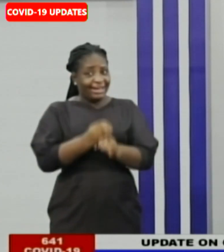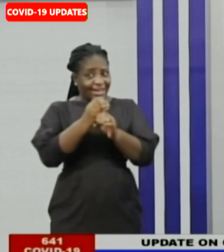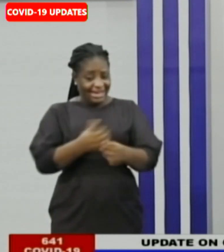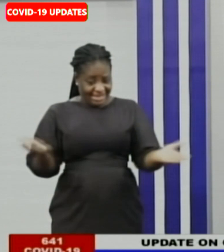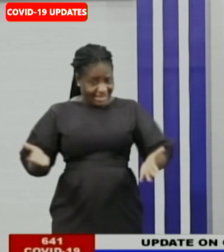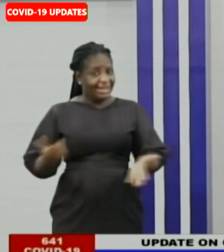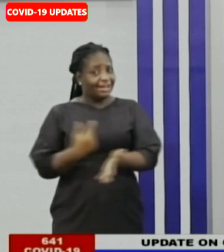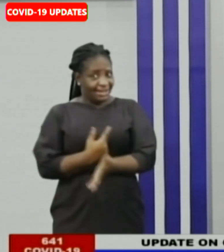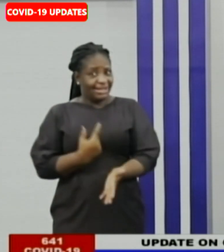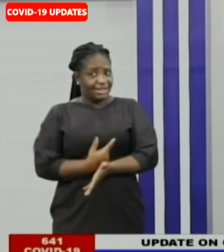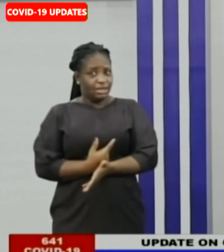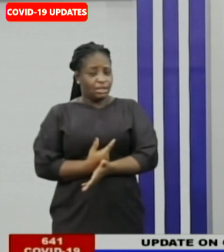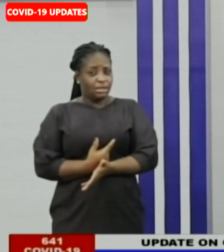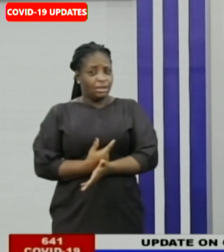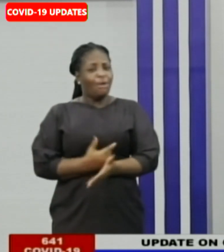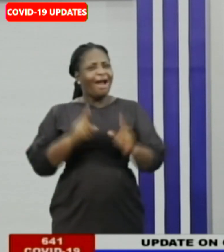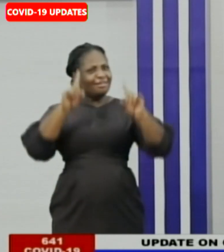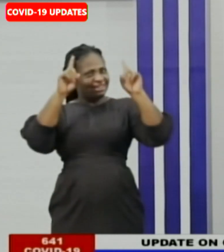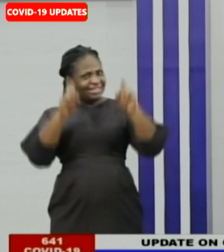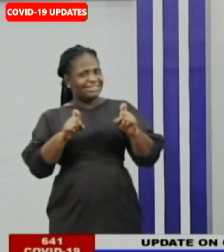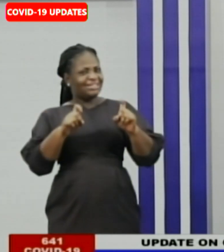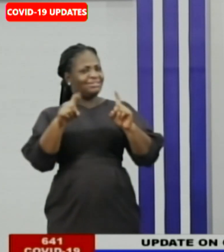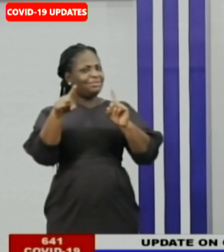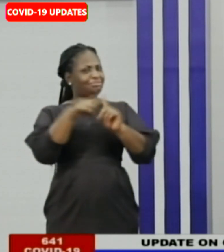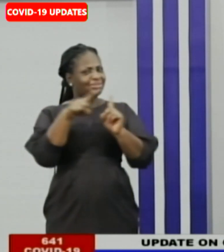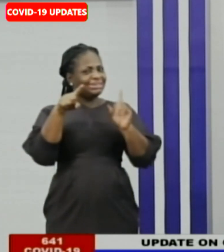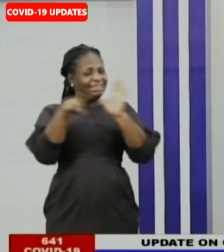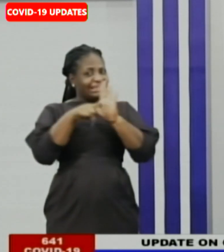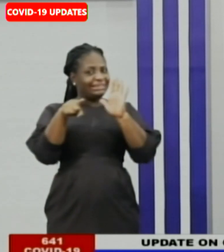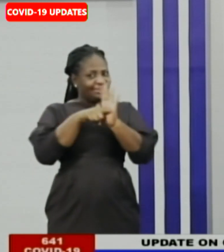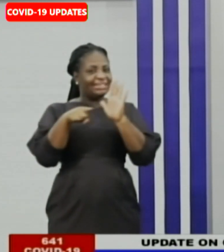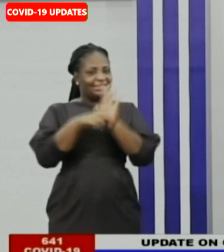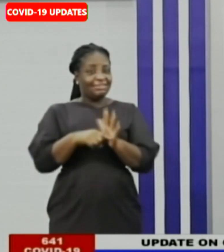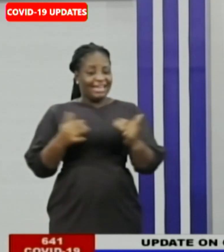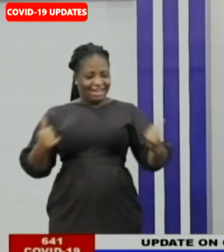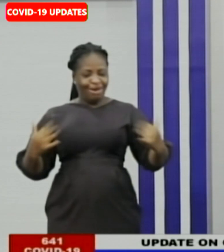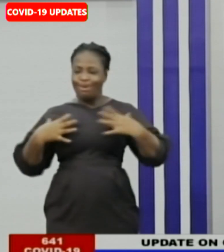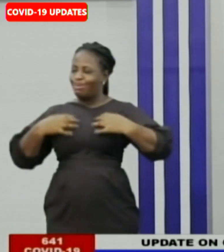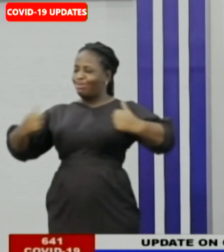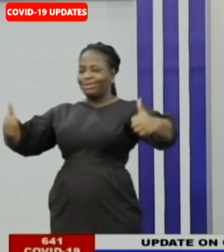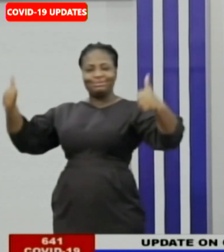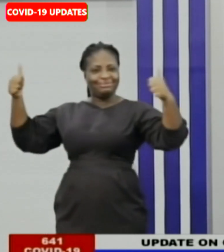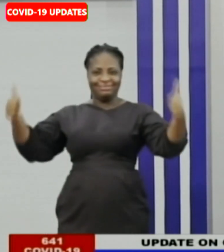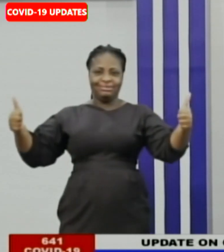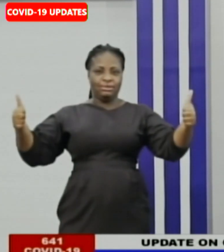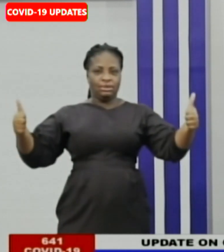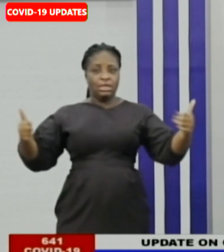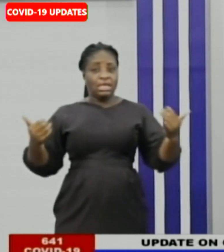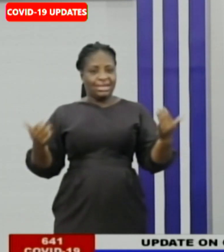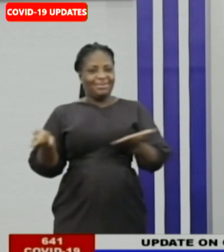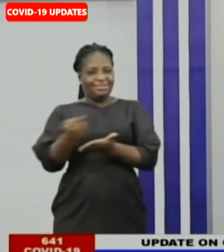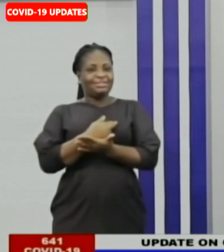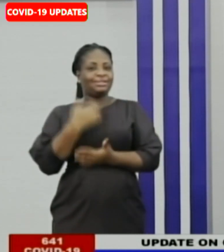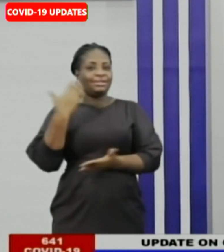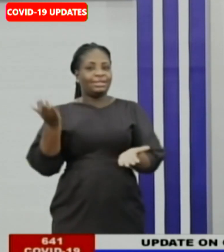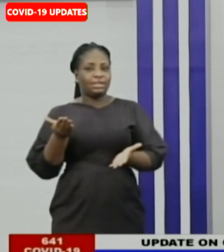Ghana, who has tested twice and is negative now and has recovered, has been declared recovered, and has been returned home. He's joining